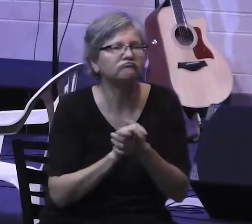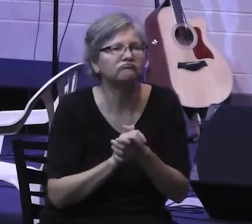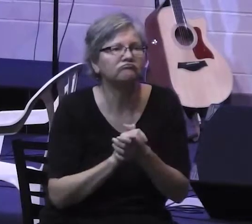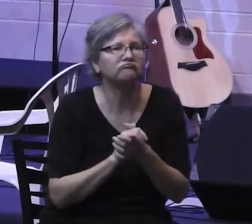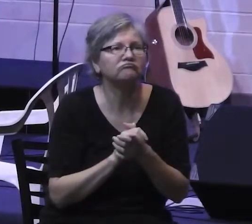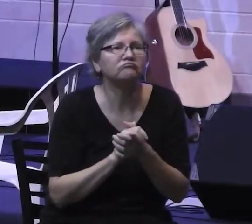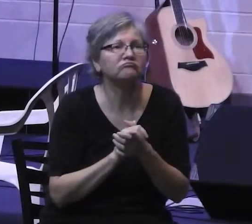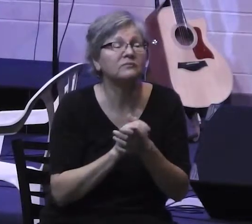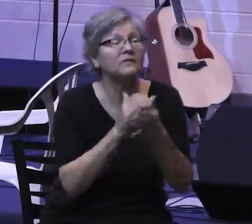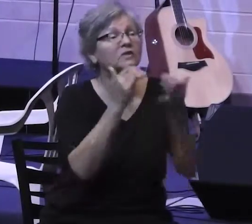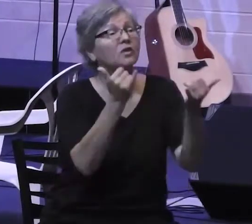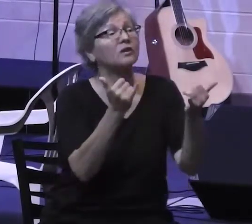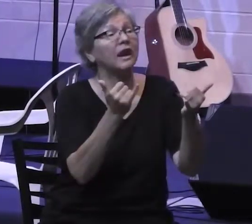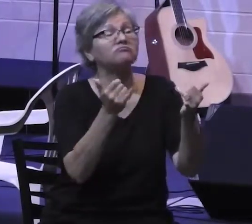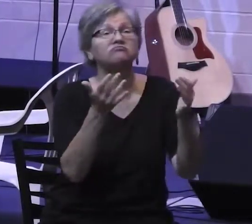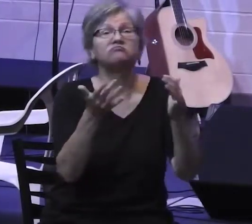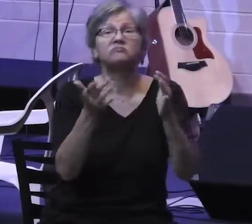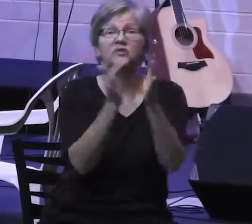grave,